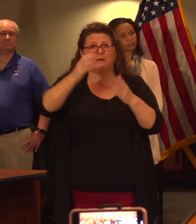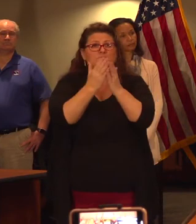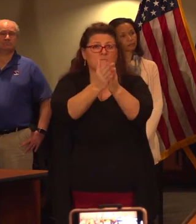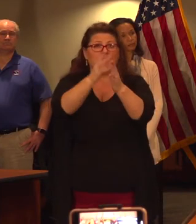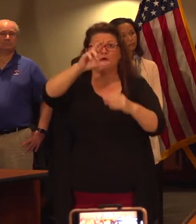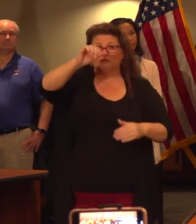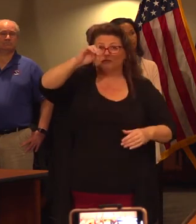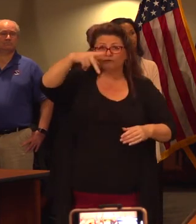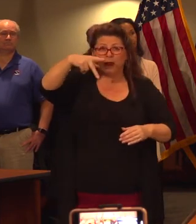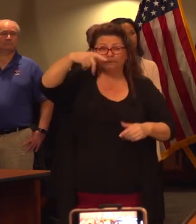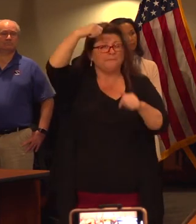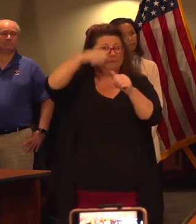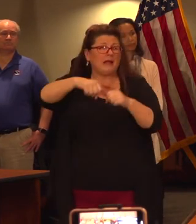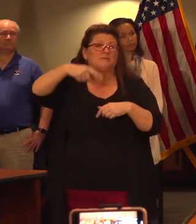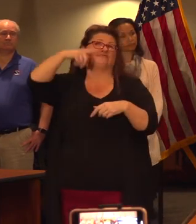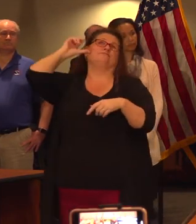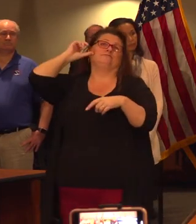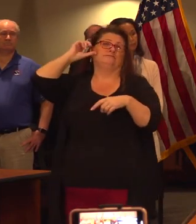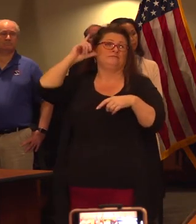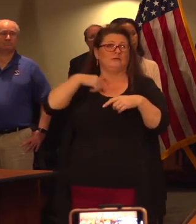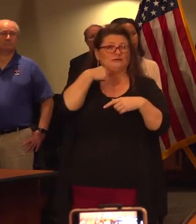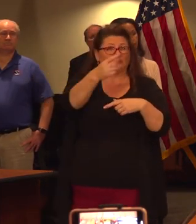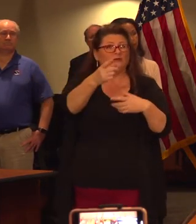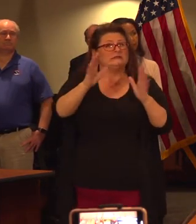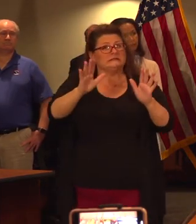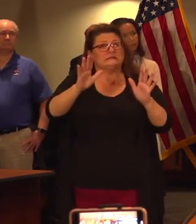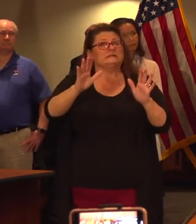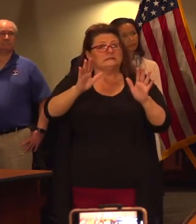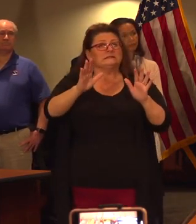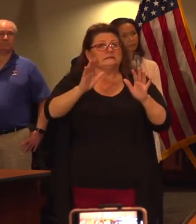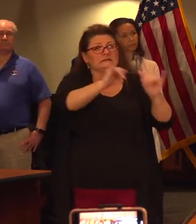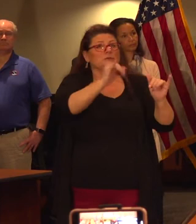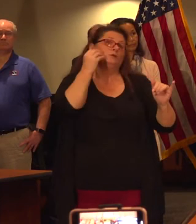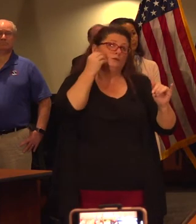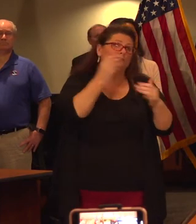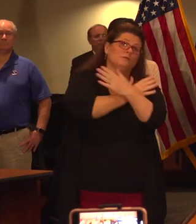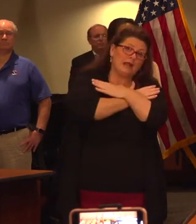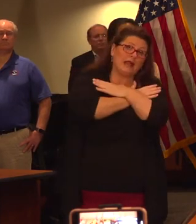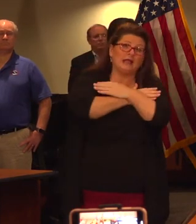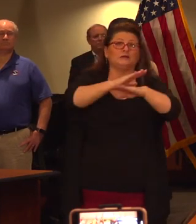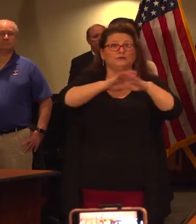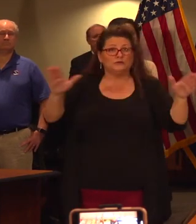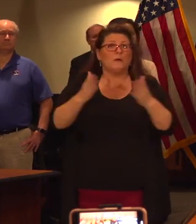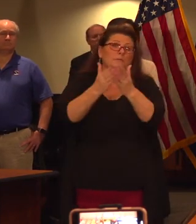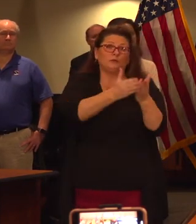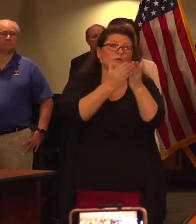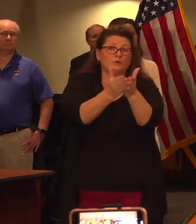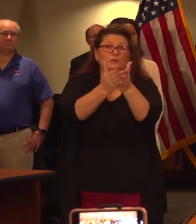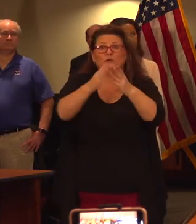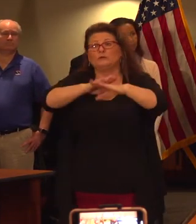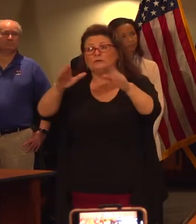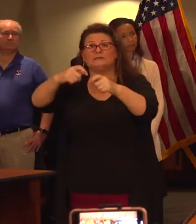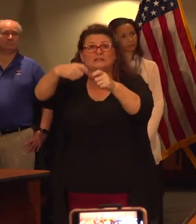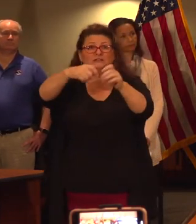in earlier orders, we asked people to take life a little easy, to relax, to recreate, to get out